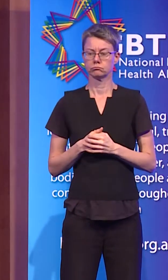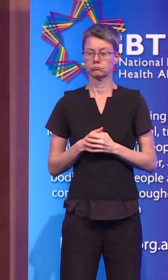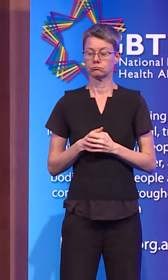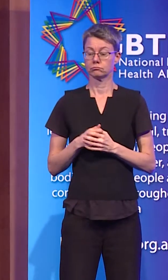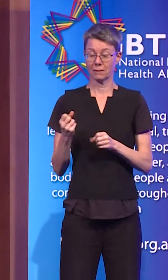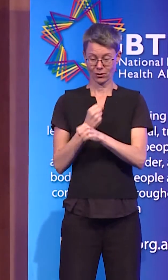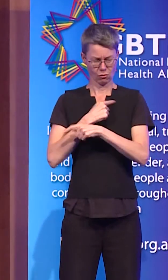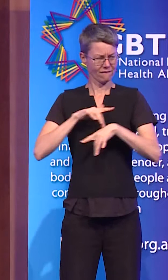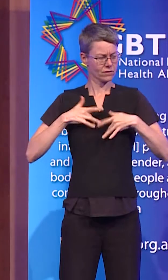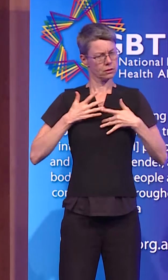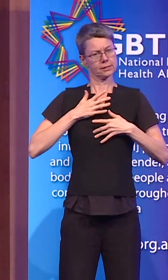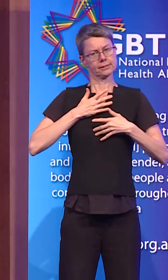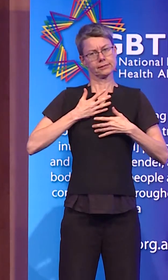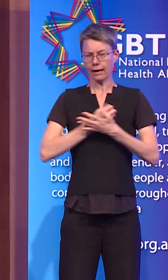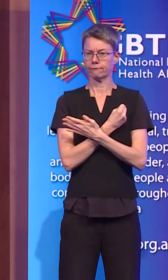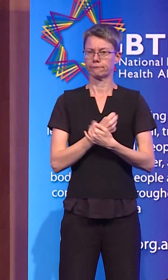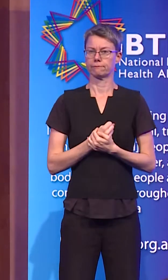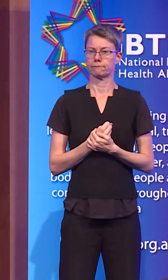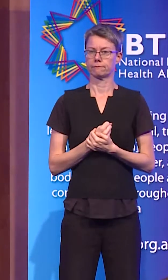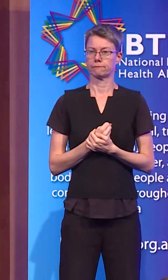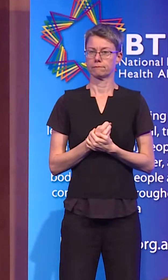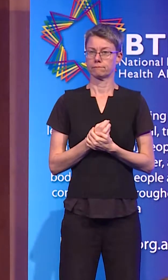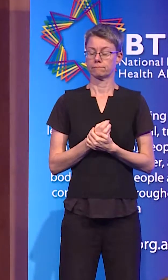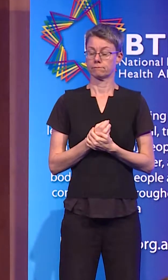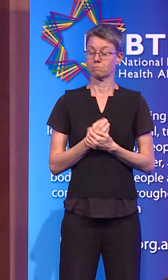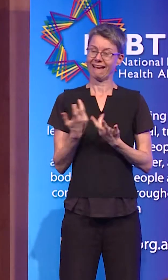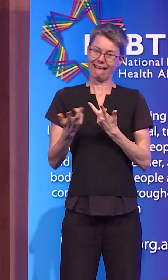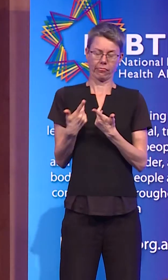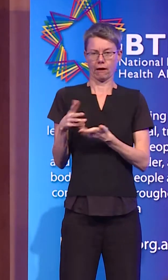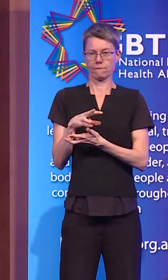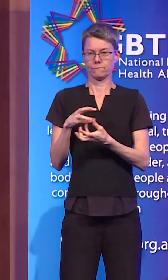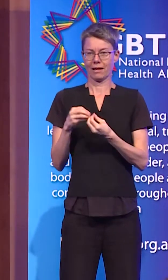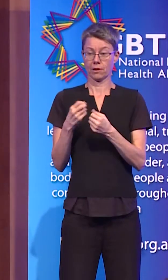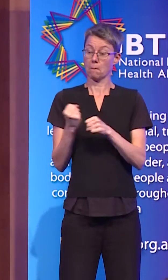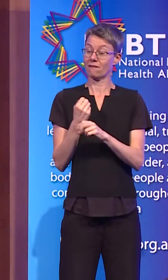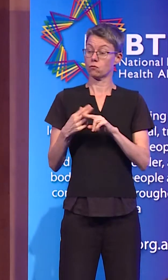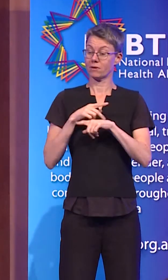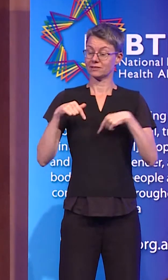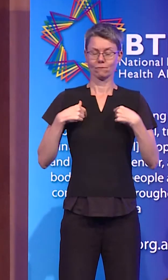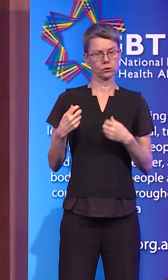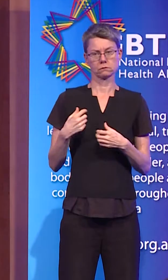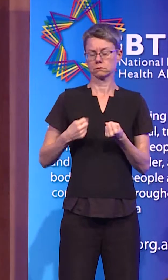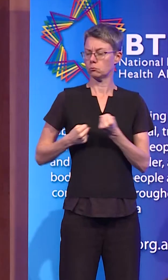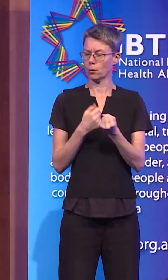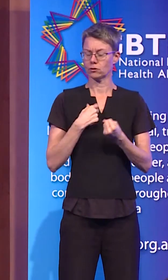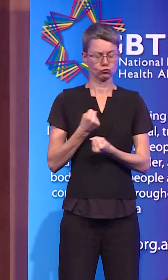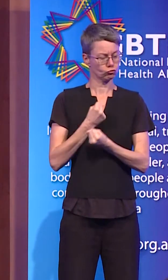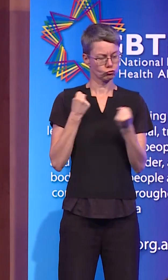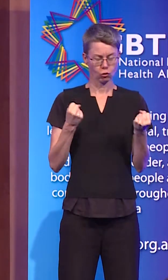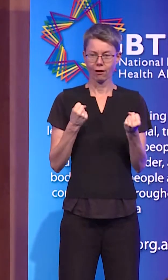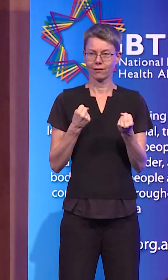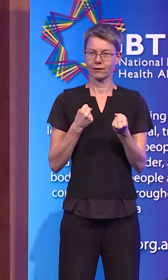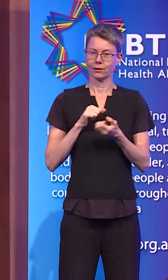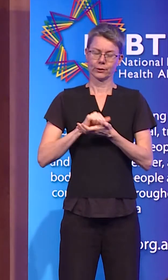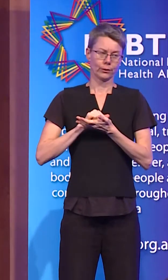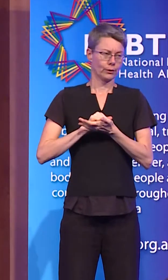me safe. They always bear the alternative family I made for myself, strong and true and a precious